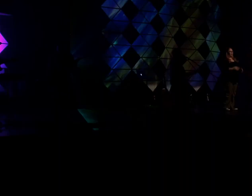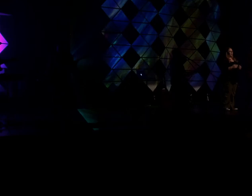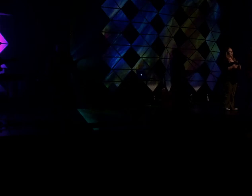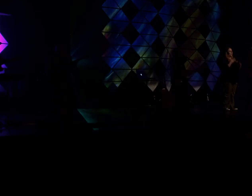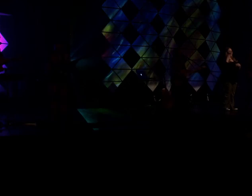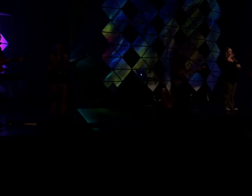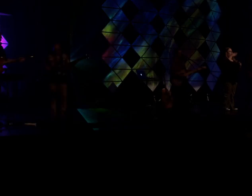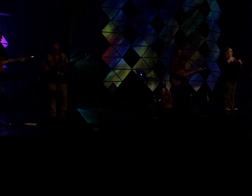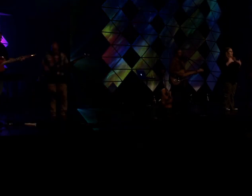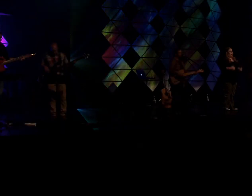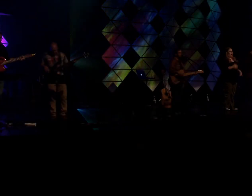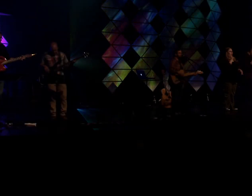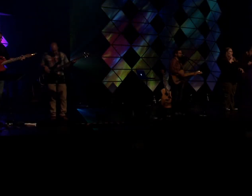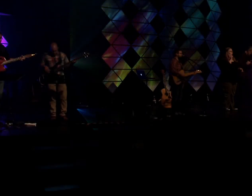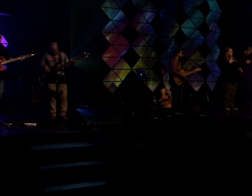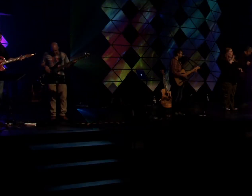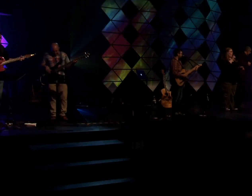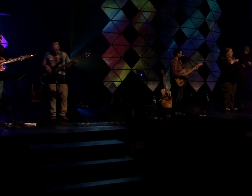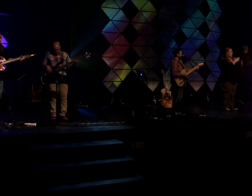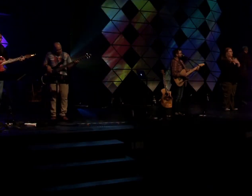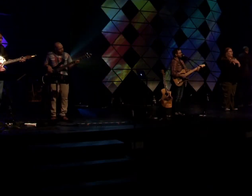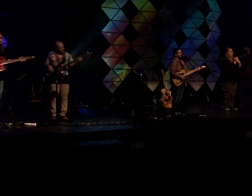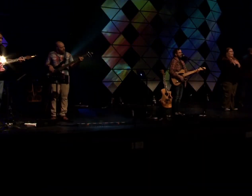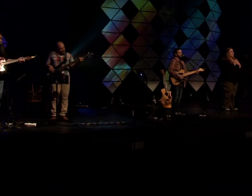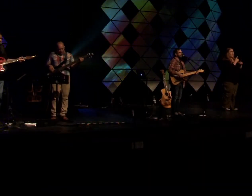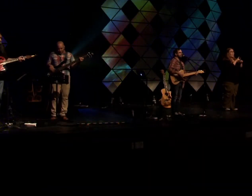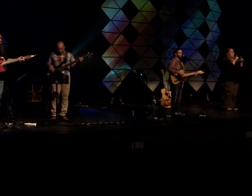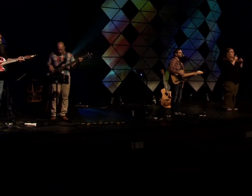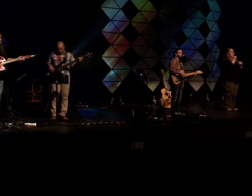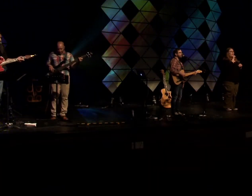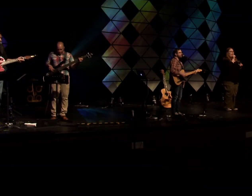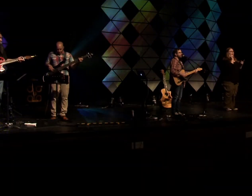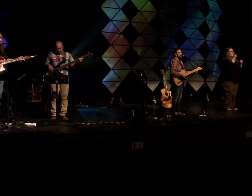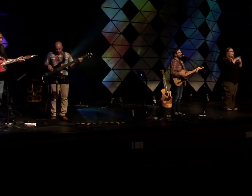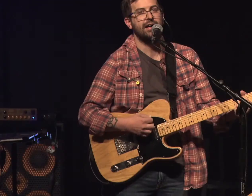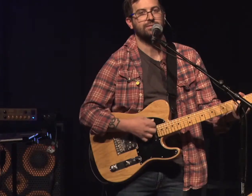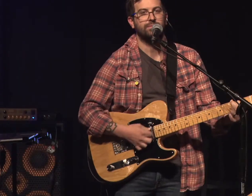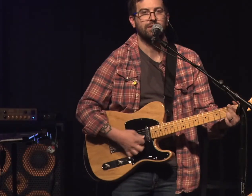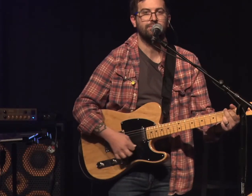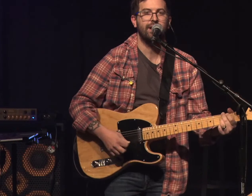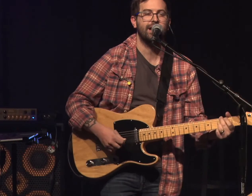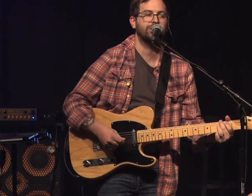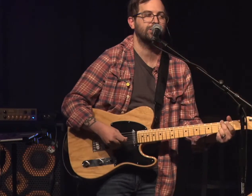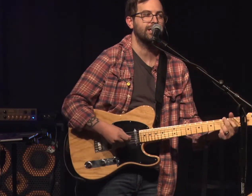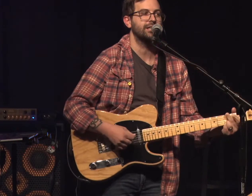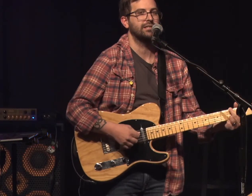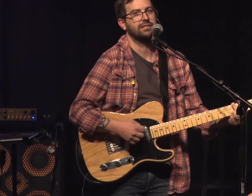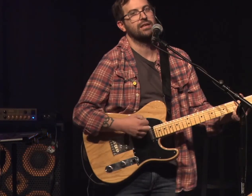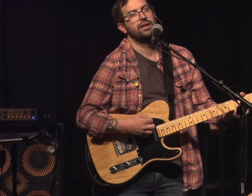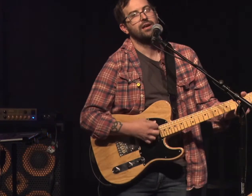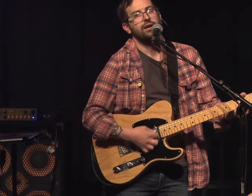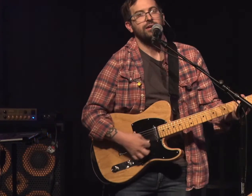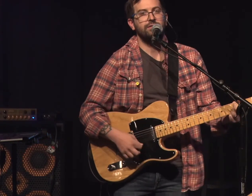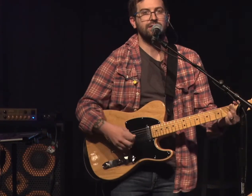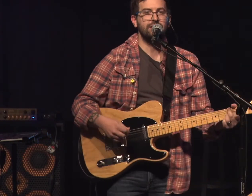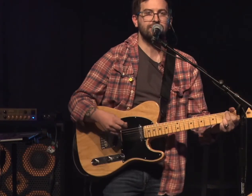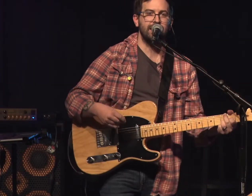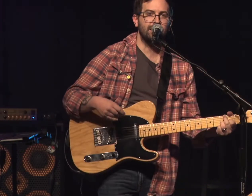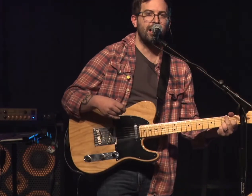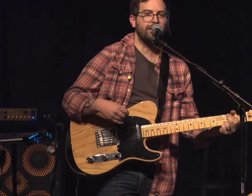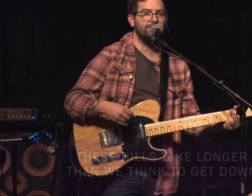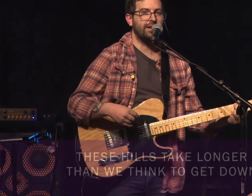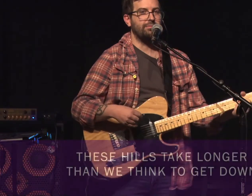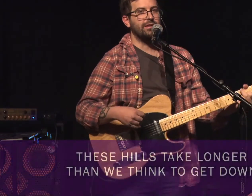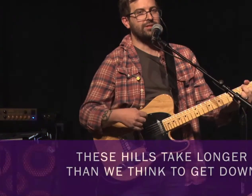Someday this body's gonna come to rest, but not till the very last beat of my chest. These hills